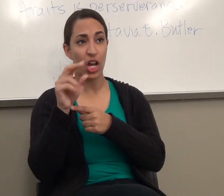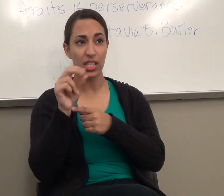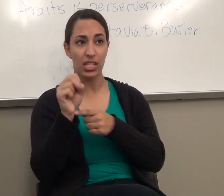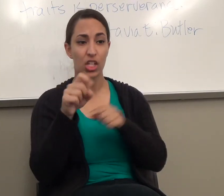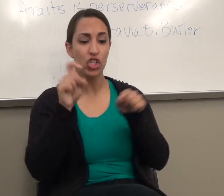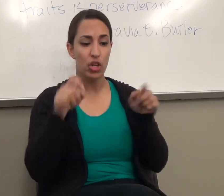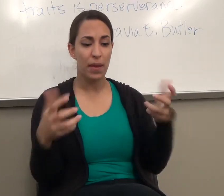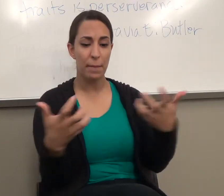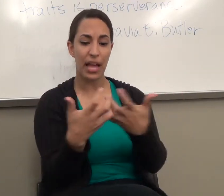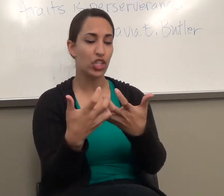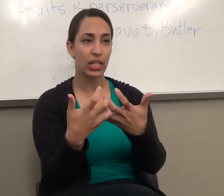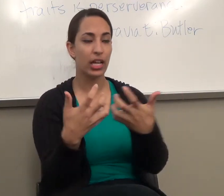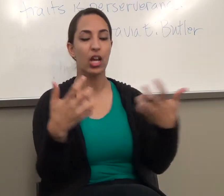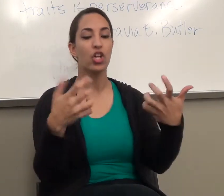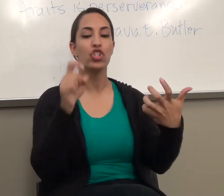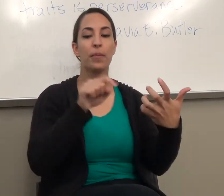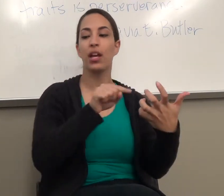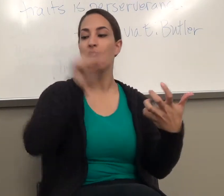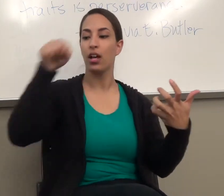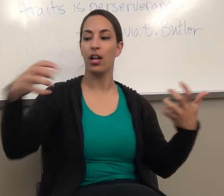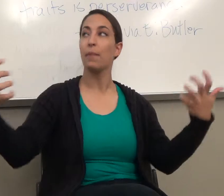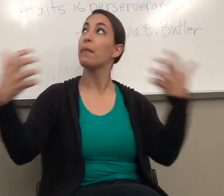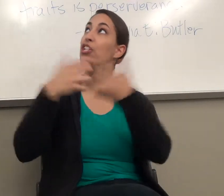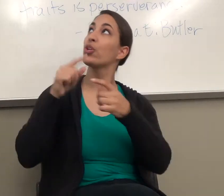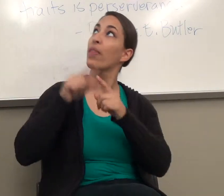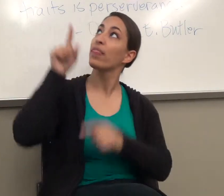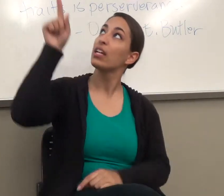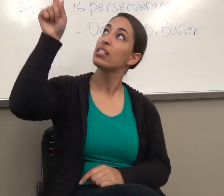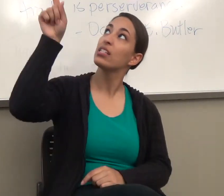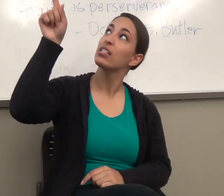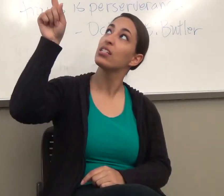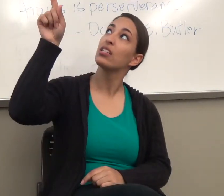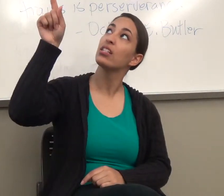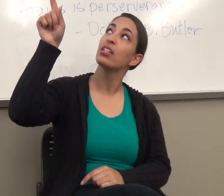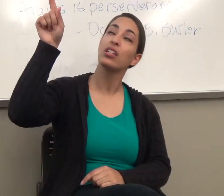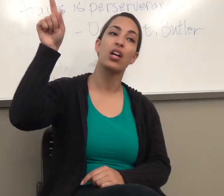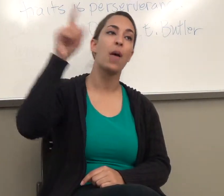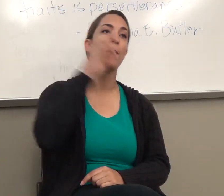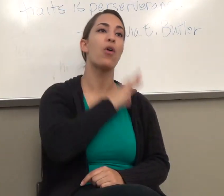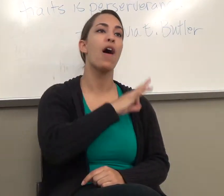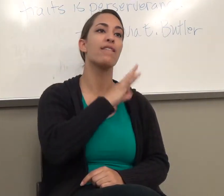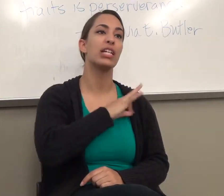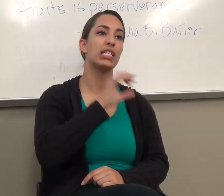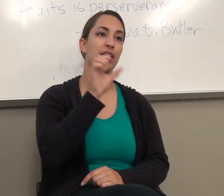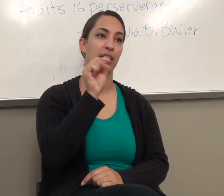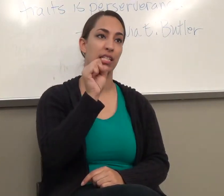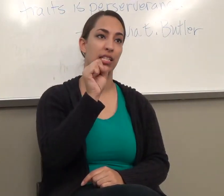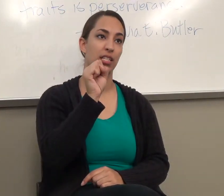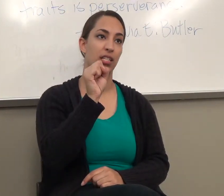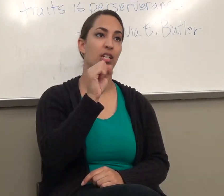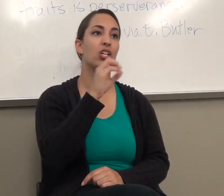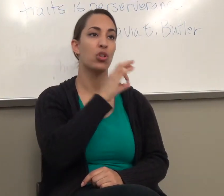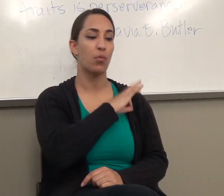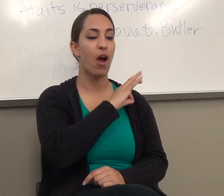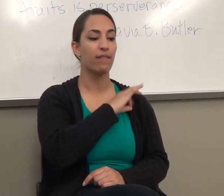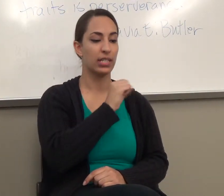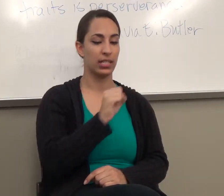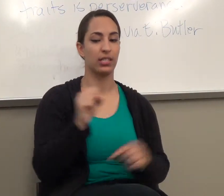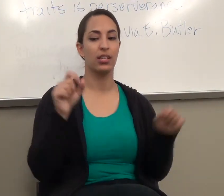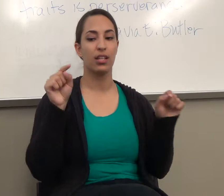No, you're matching with this. Yeah, so I want to make sure, you know that old saying, it's more important